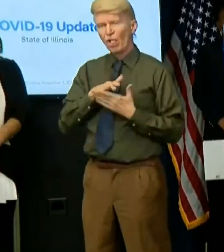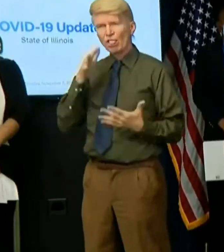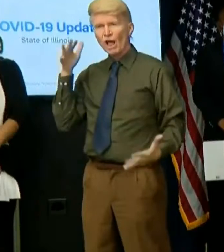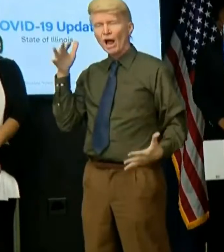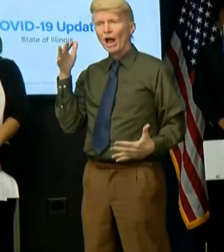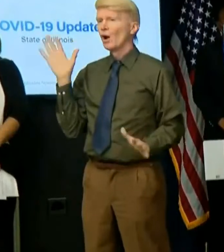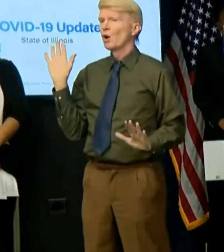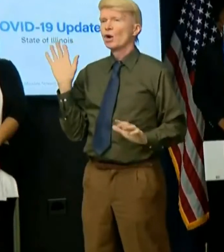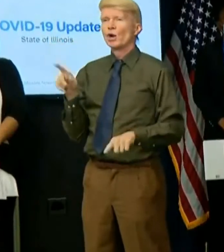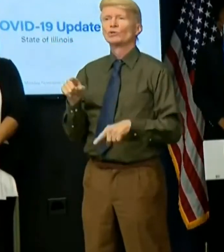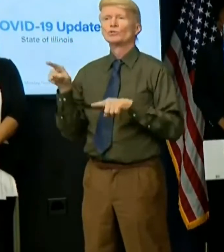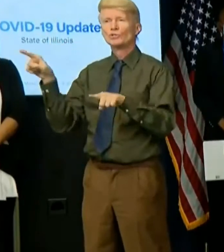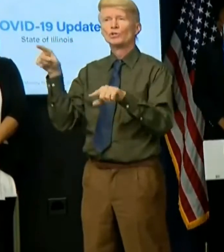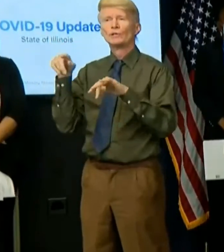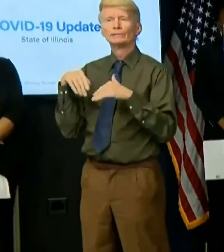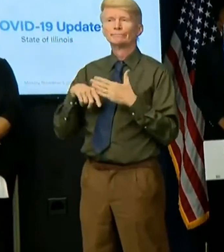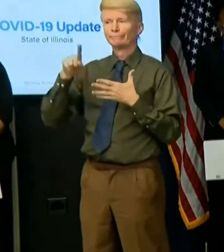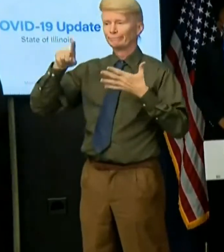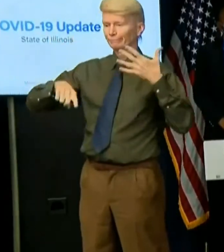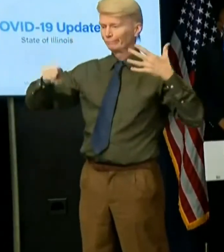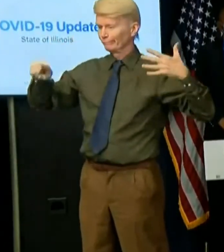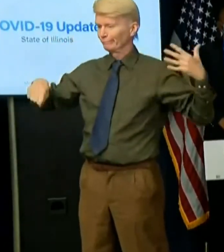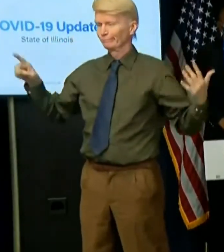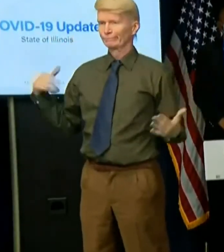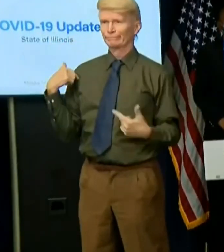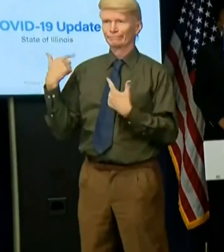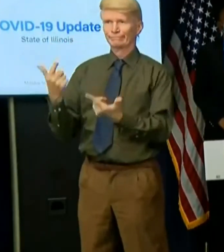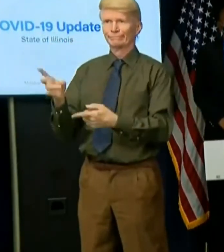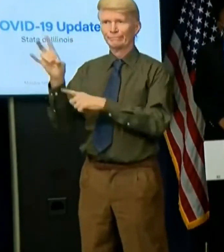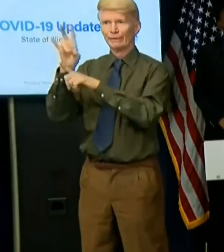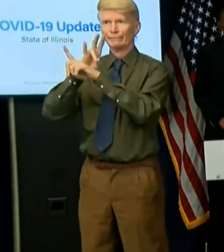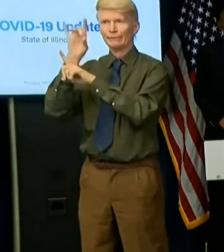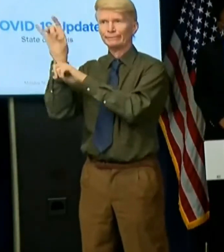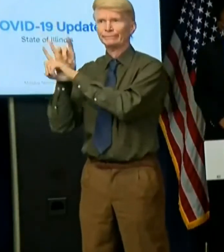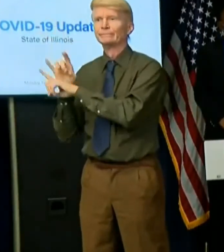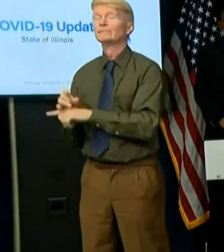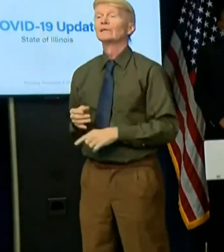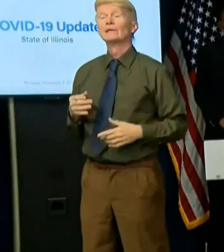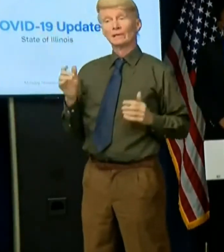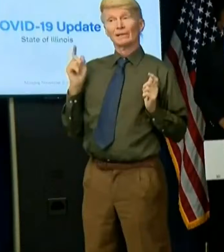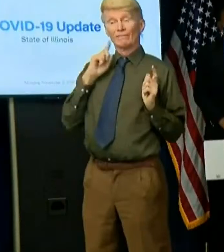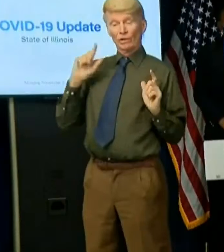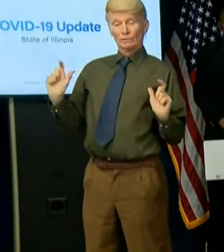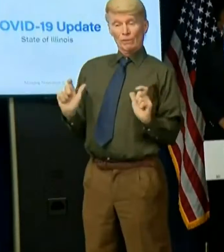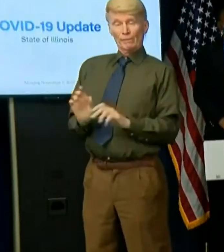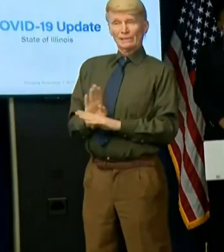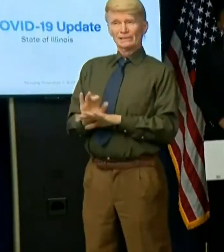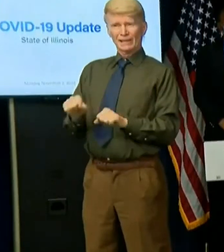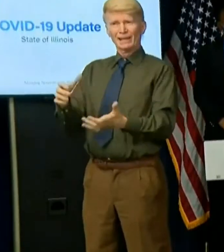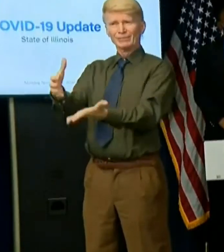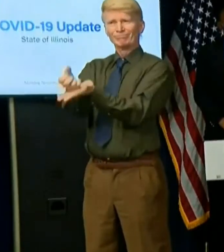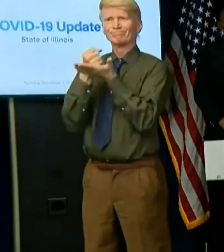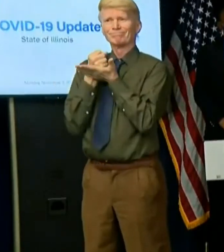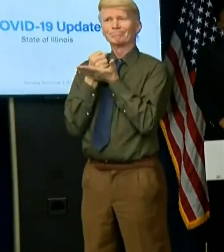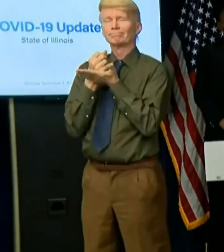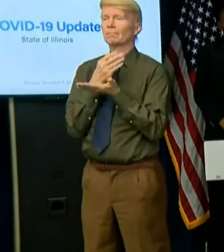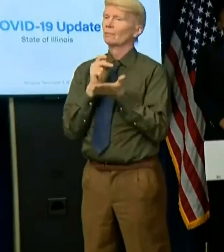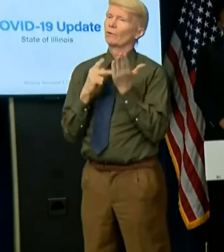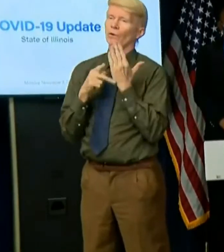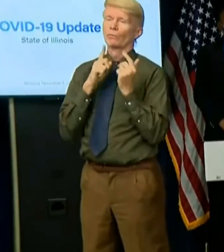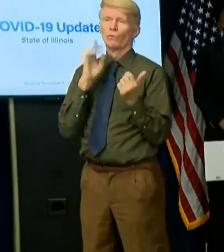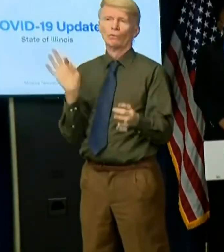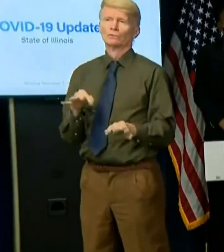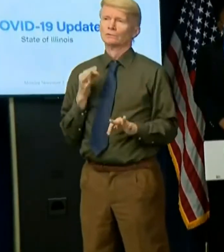pandemic. It is very important that businesses that are out there take advantage. It's also been simplified. The program is